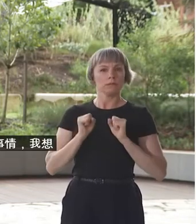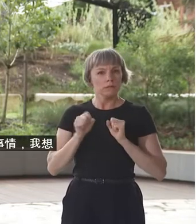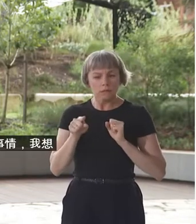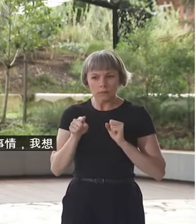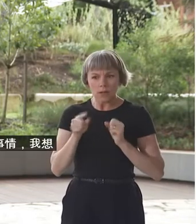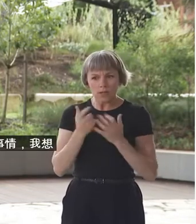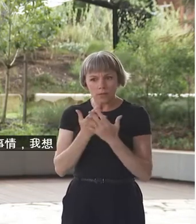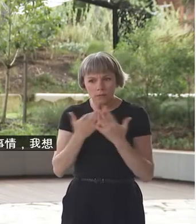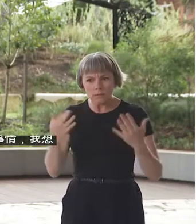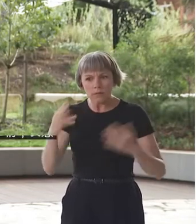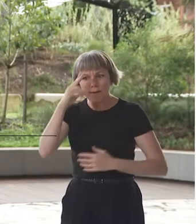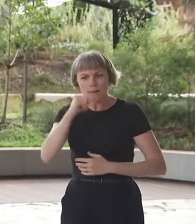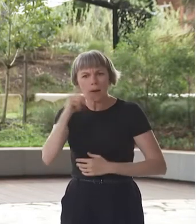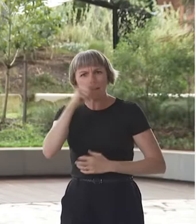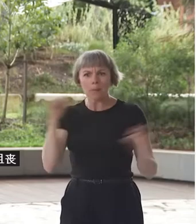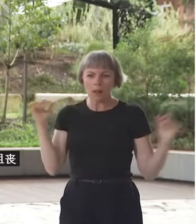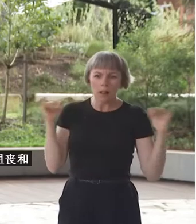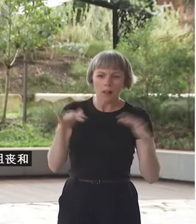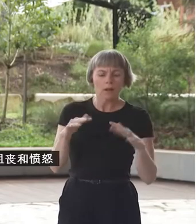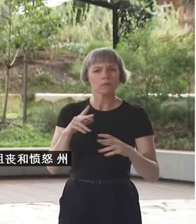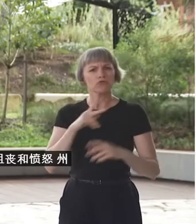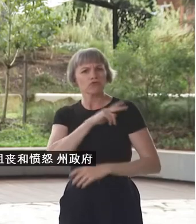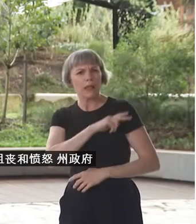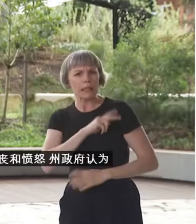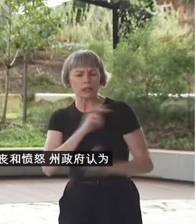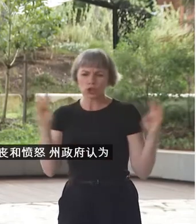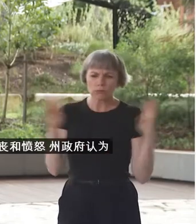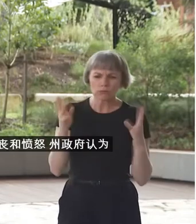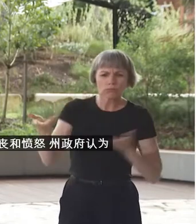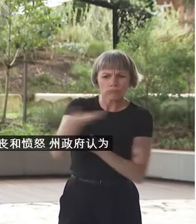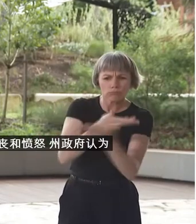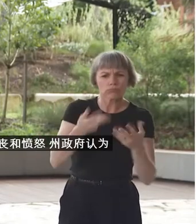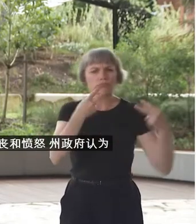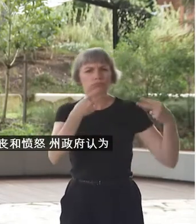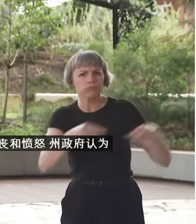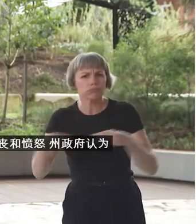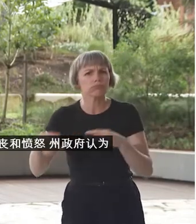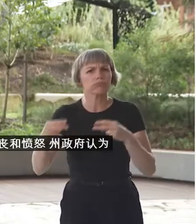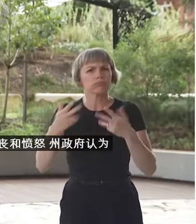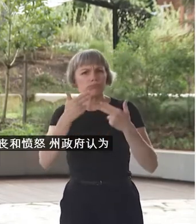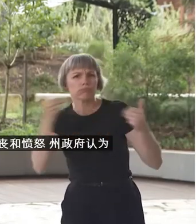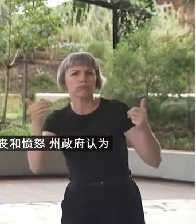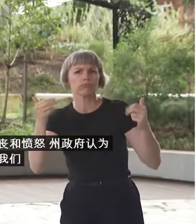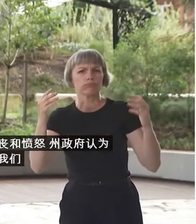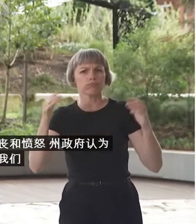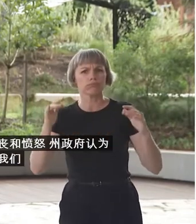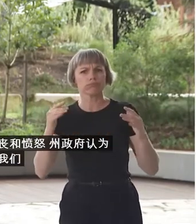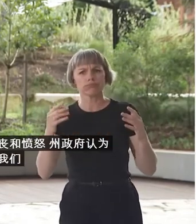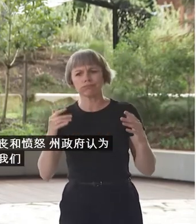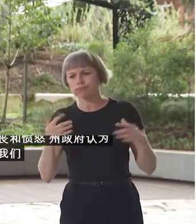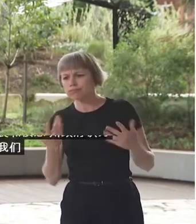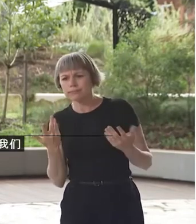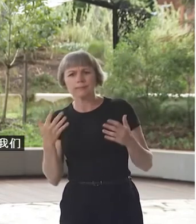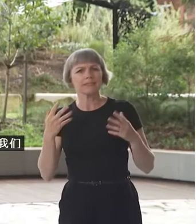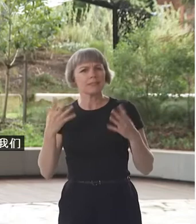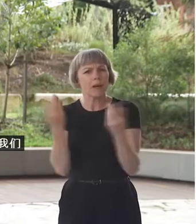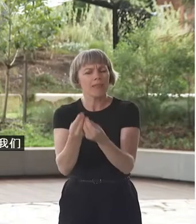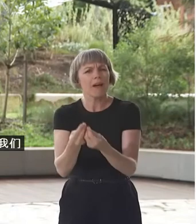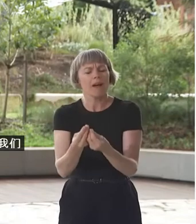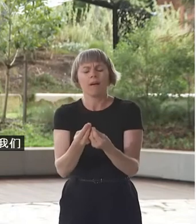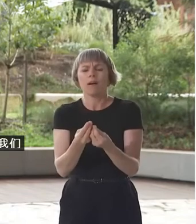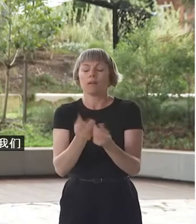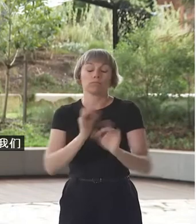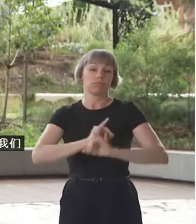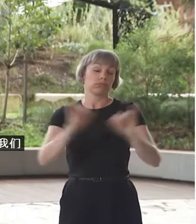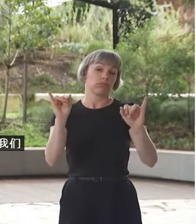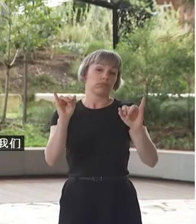echo the frustration and anger that people right across the state felt. What has got us through the last 2 years has been the